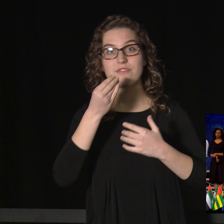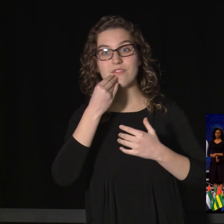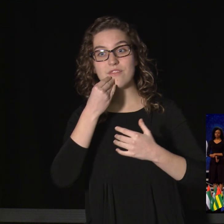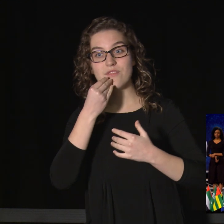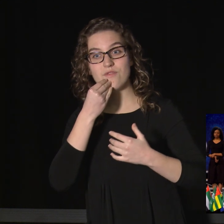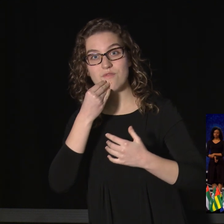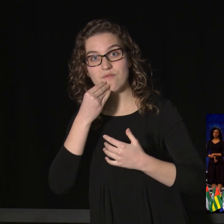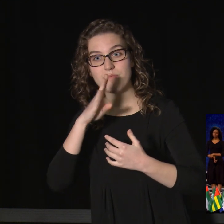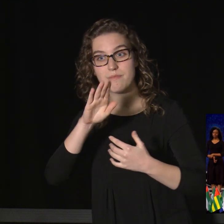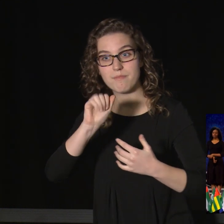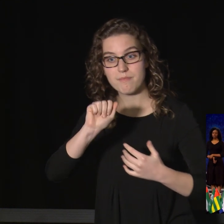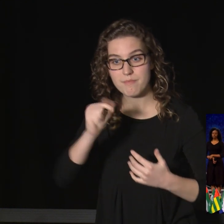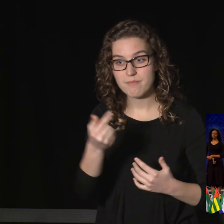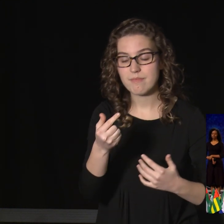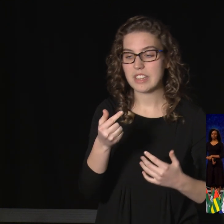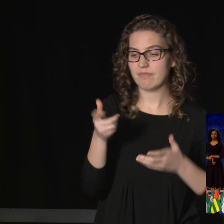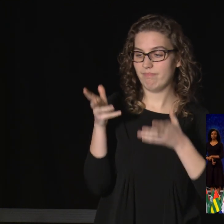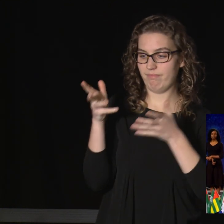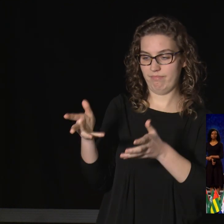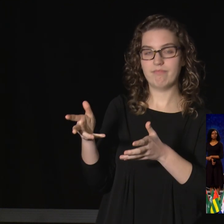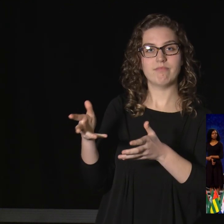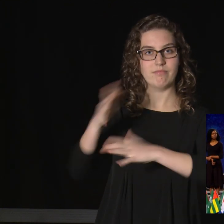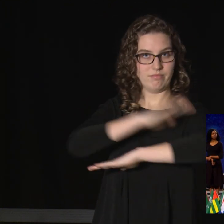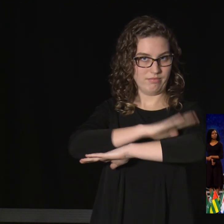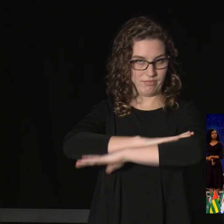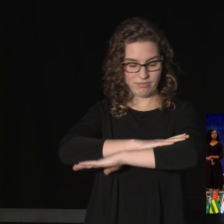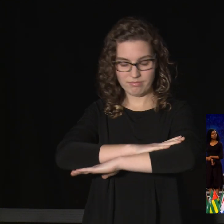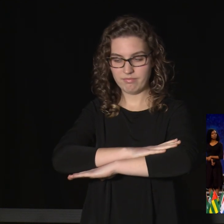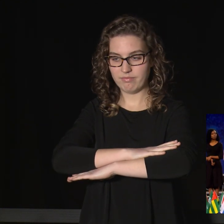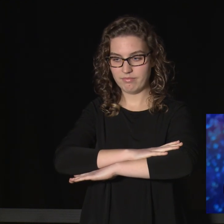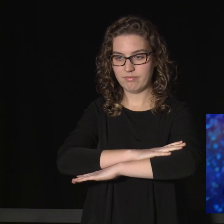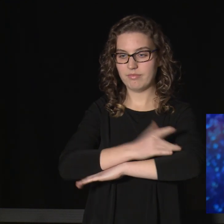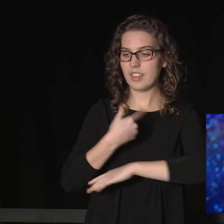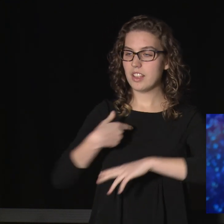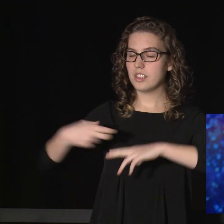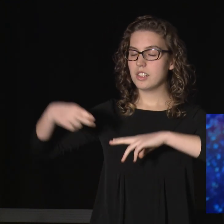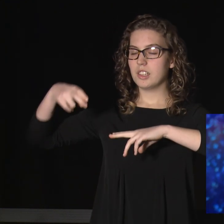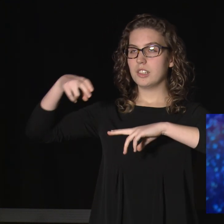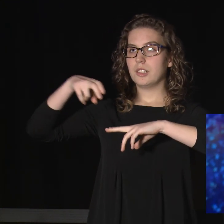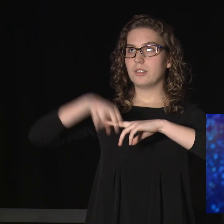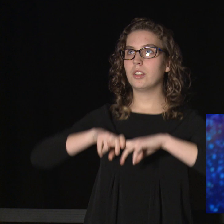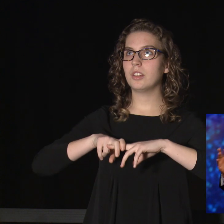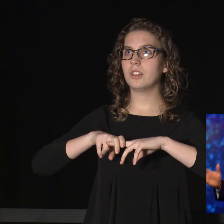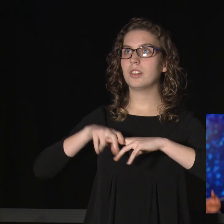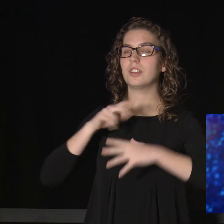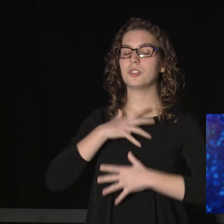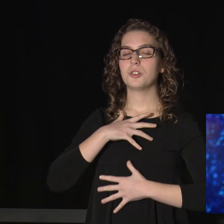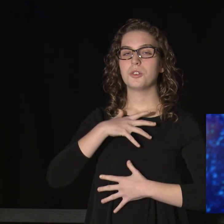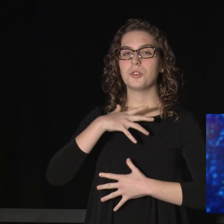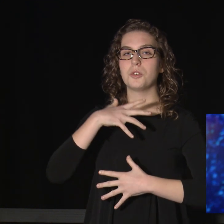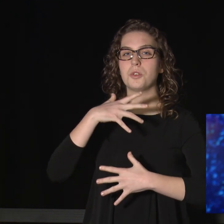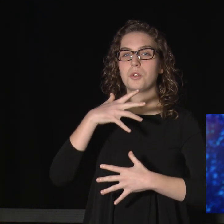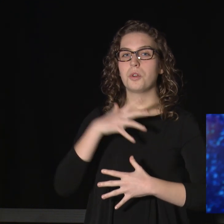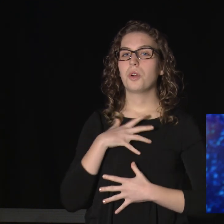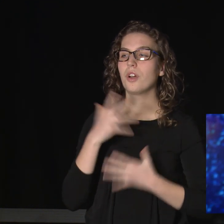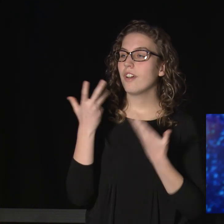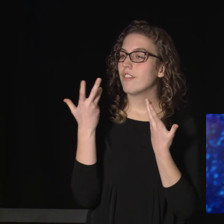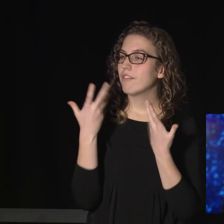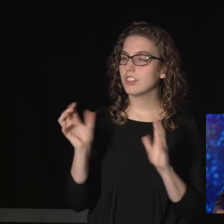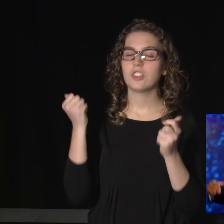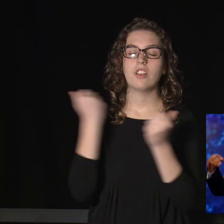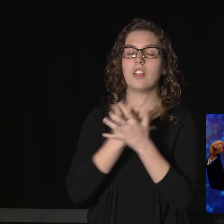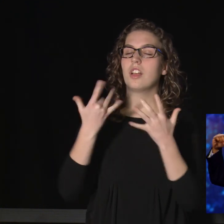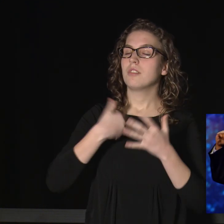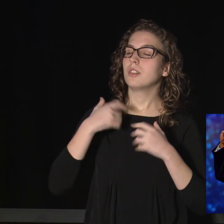there or sitting there on the table, and I sit down and I take a breath after I finished everything. Oh, I'm exhausted.